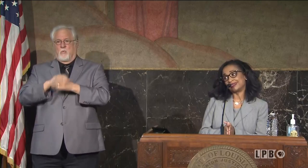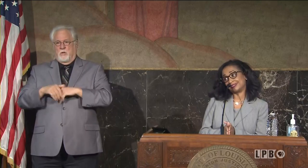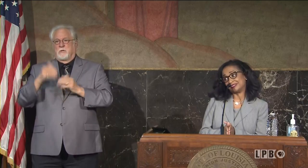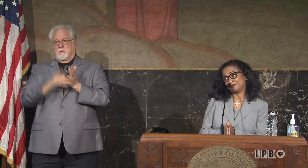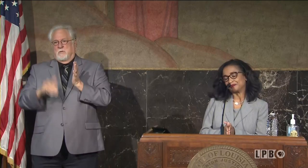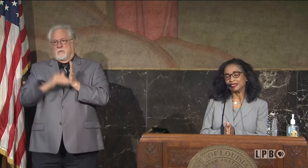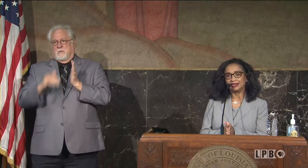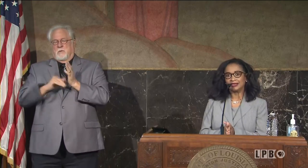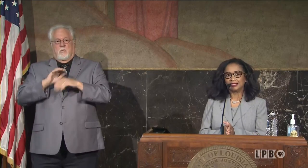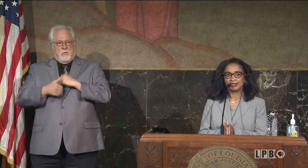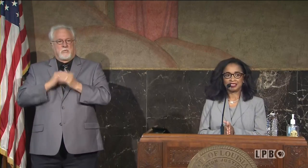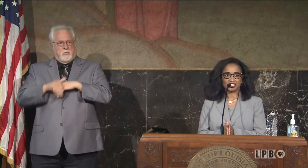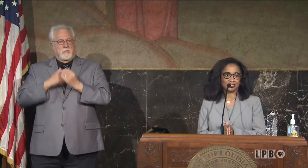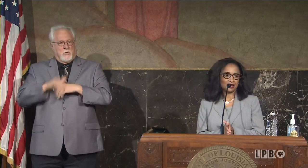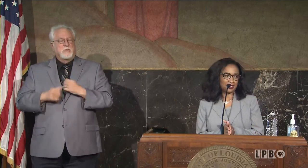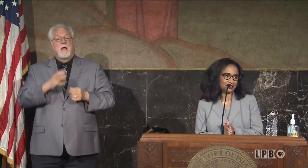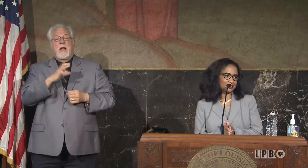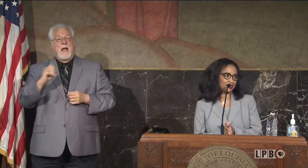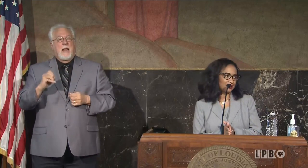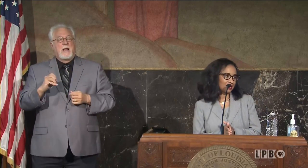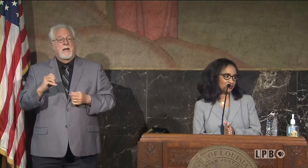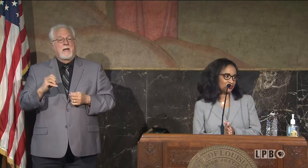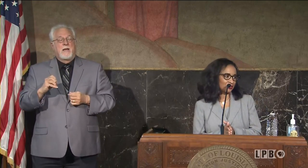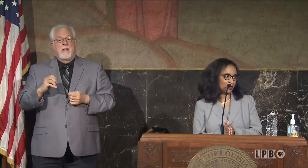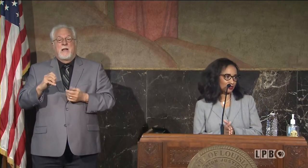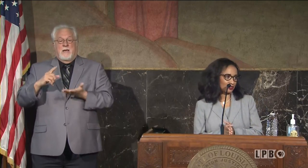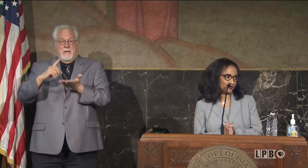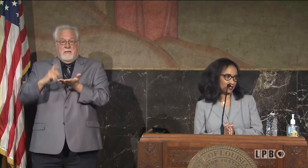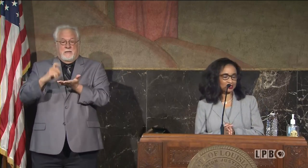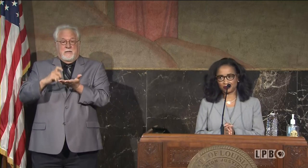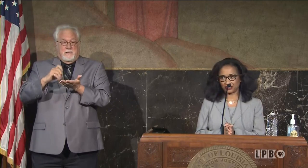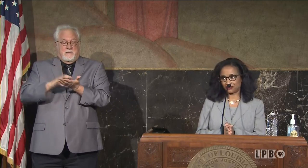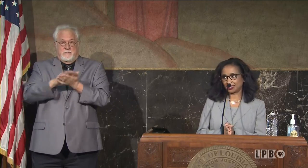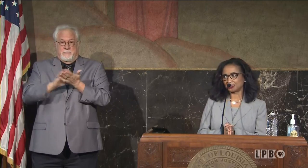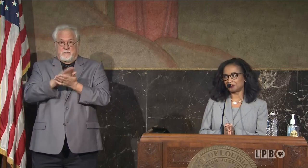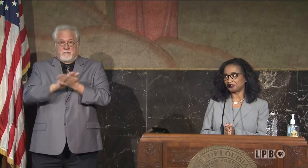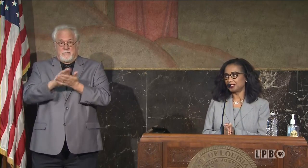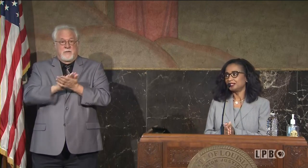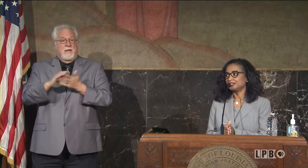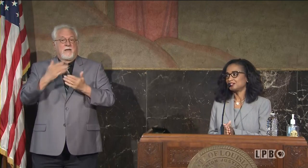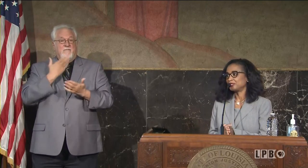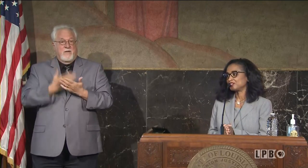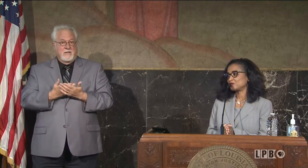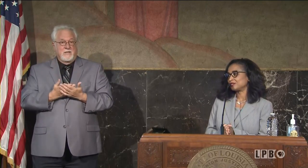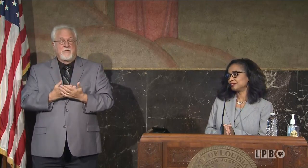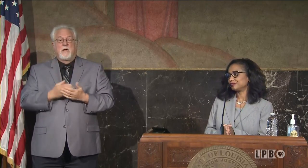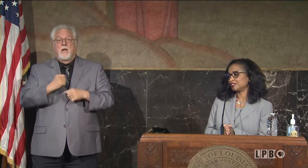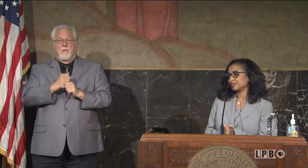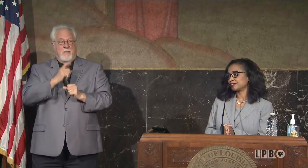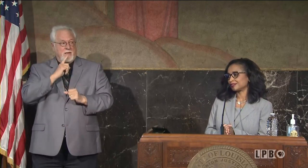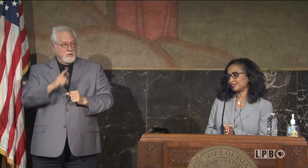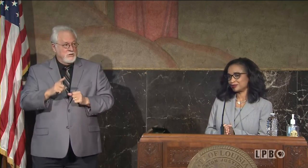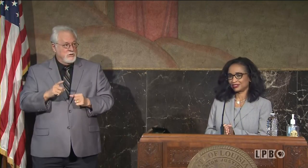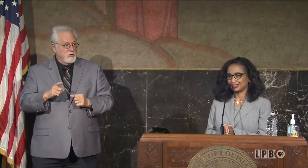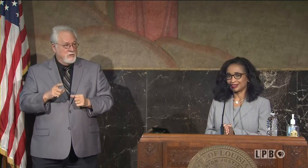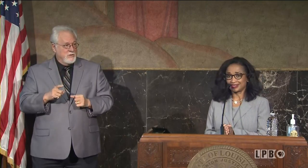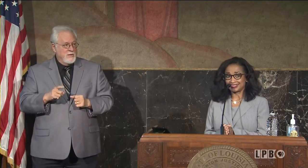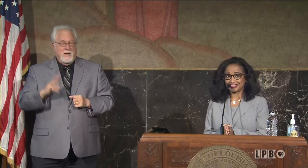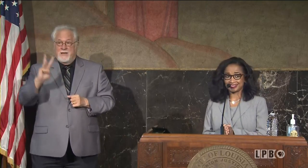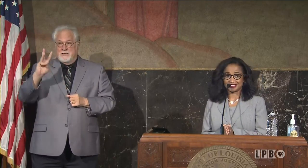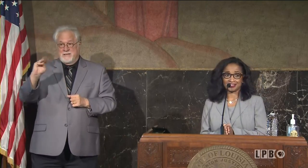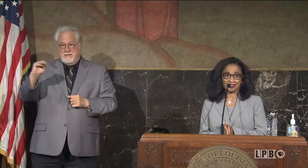your hands. In addition, hand sanitizers are also found to be effective. Just be sure there's a